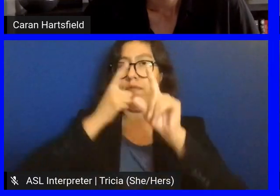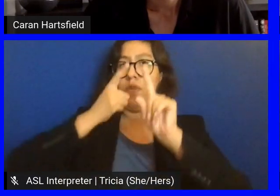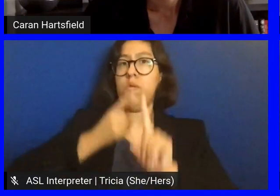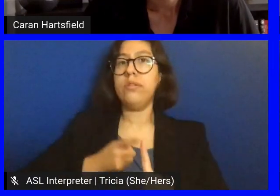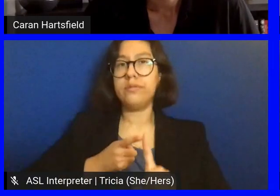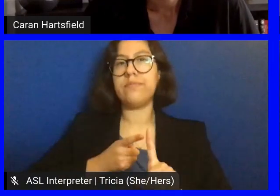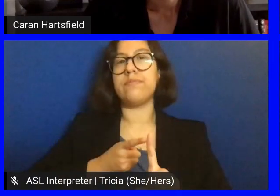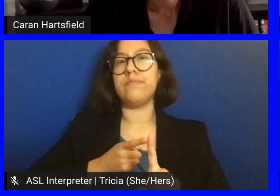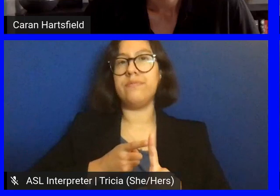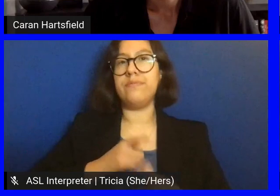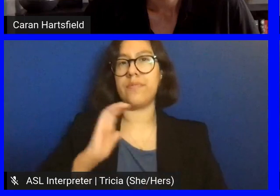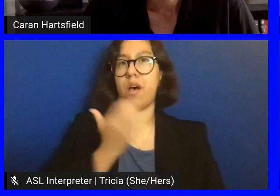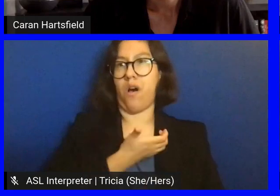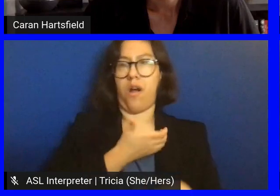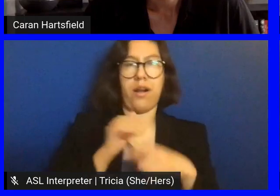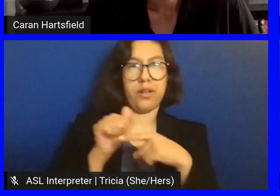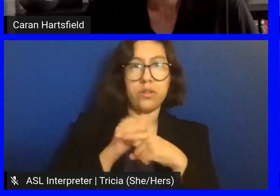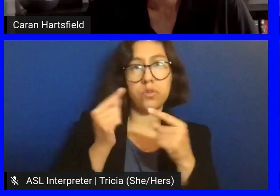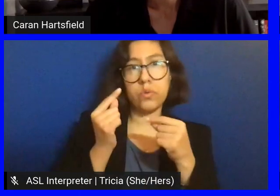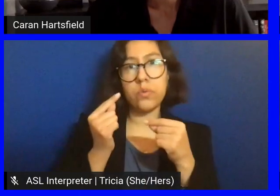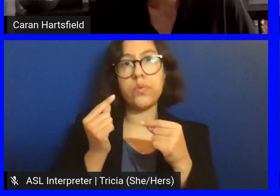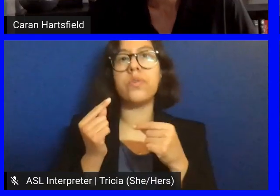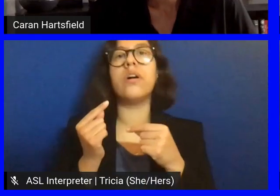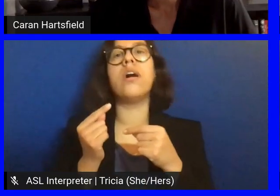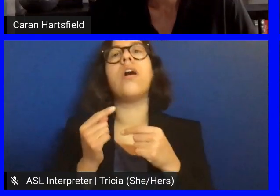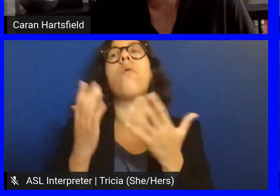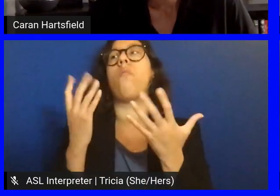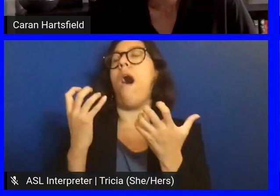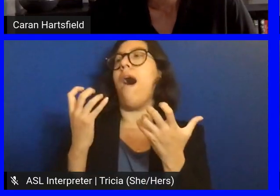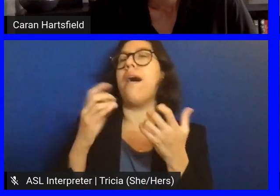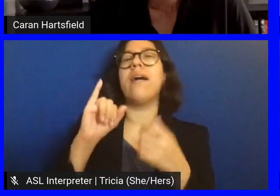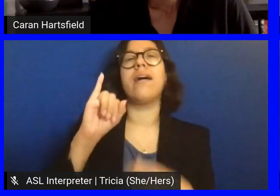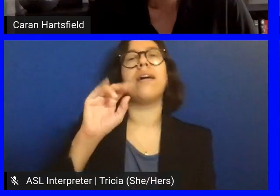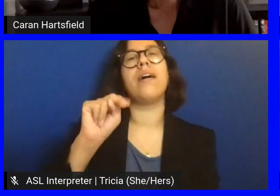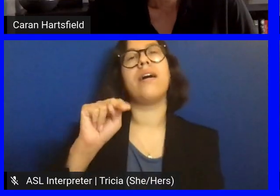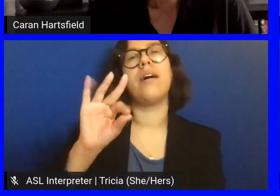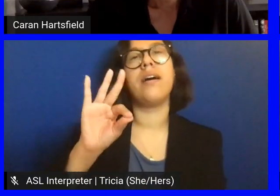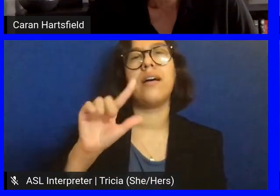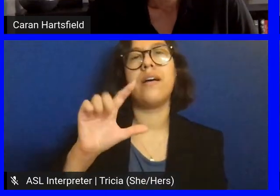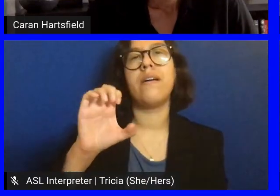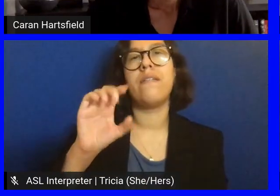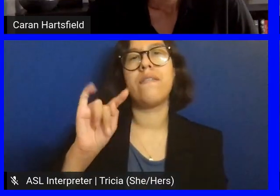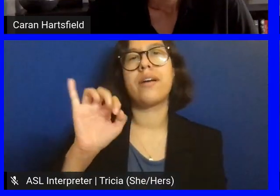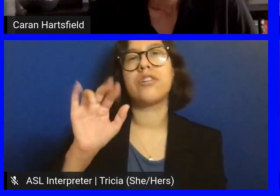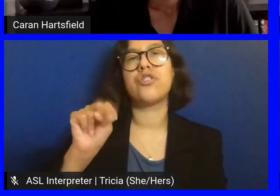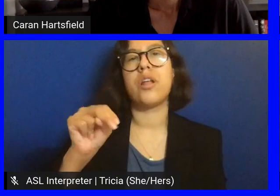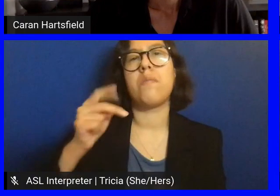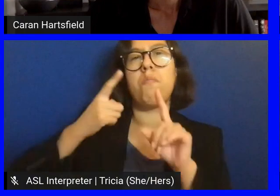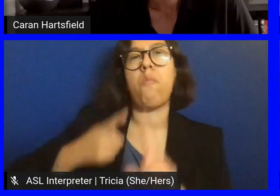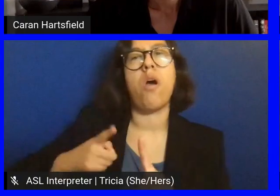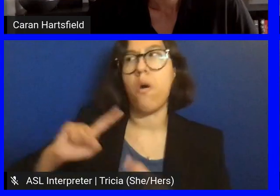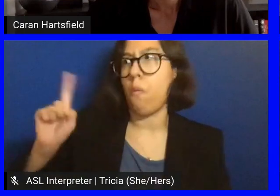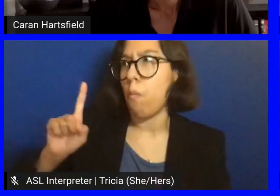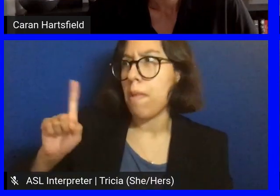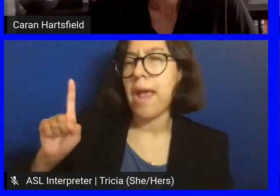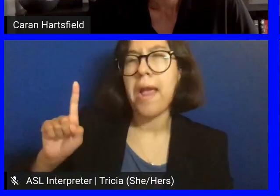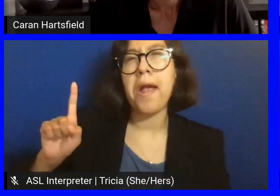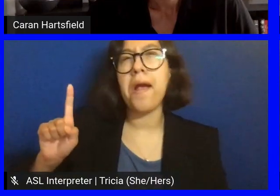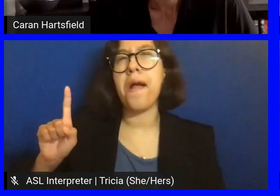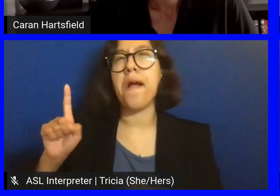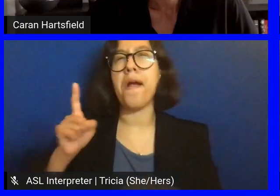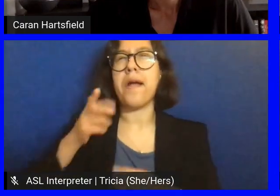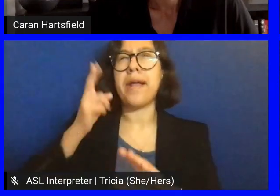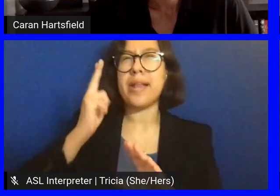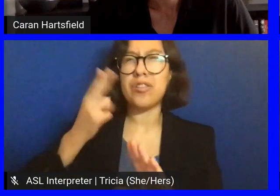as part of one of our exercises is finding the inflection point, right? So where is the point in history where we could have